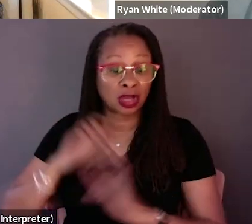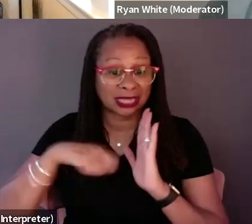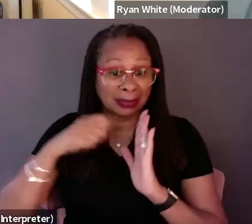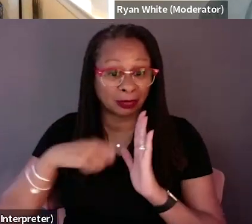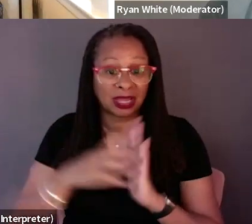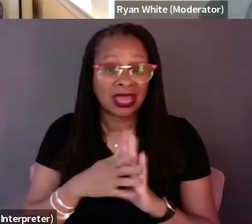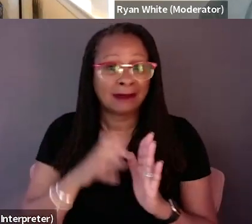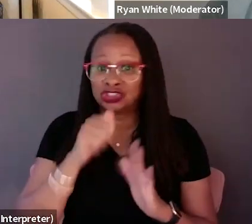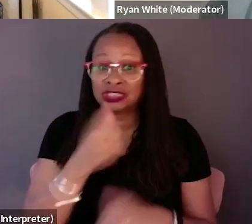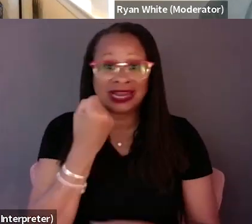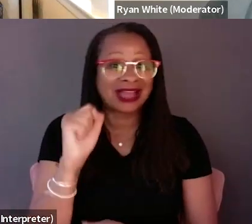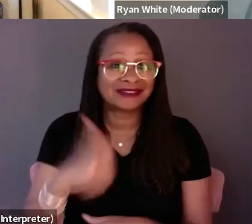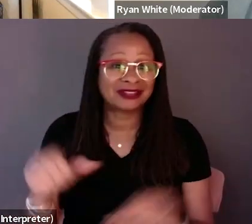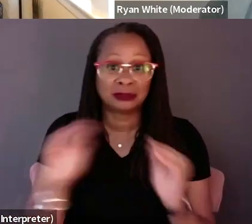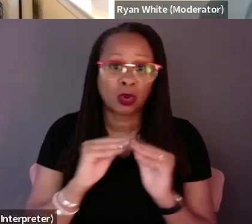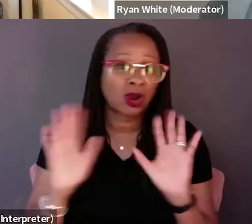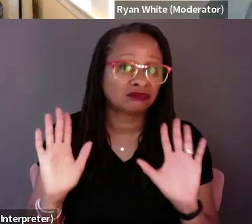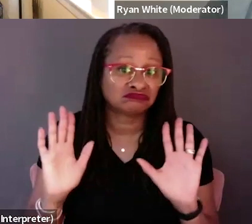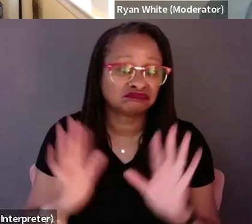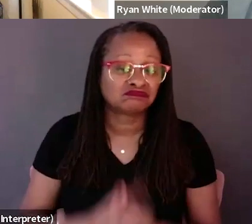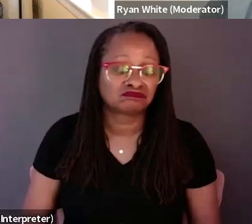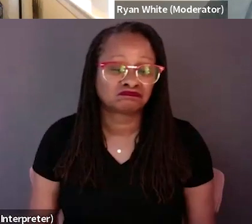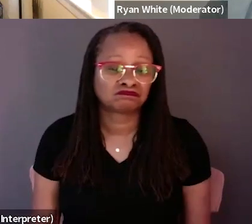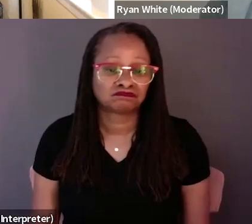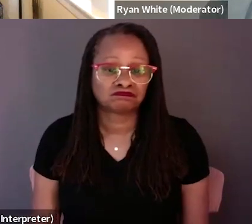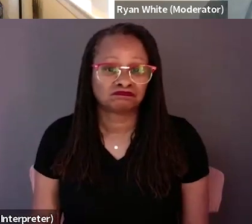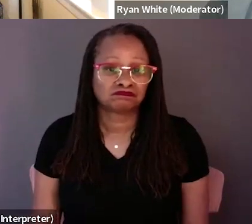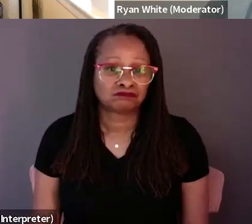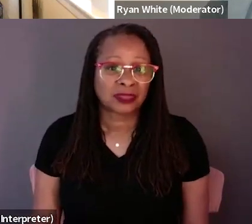but she's not an activist anymore.